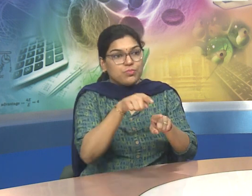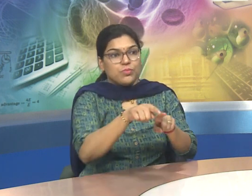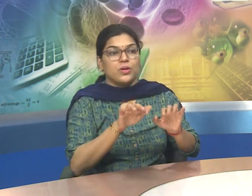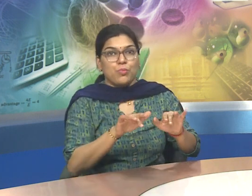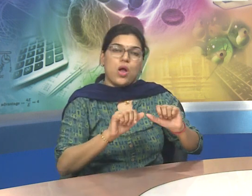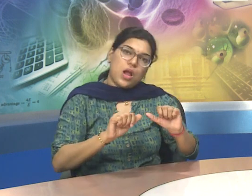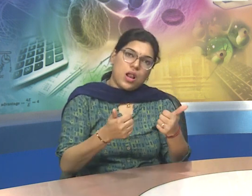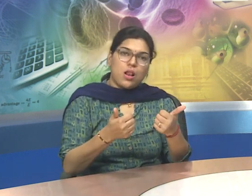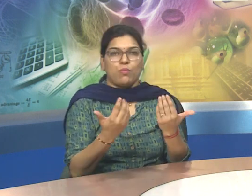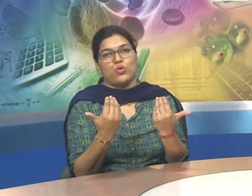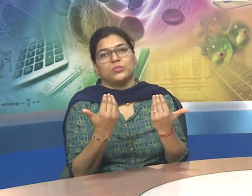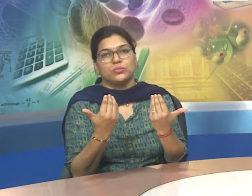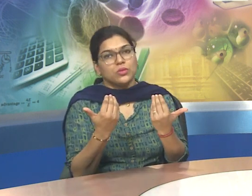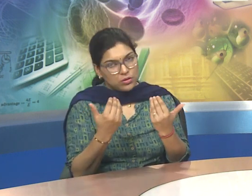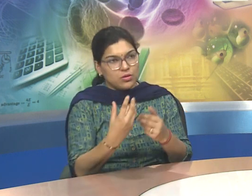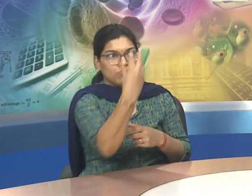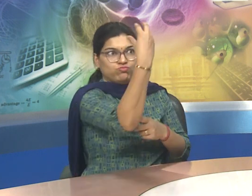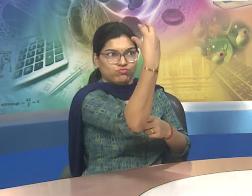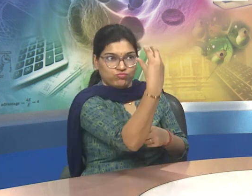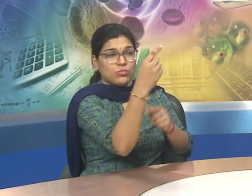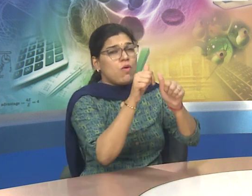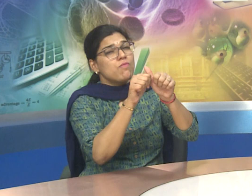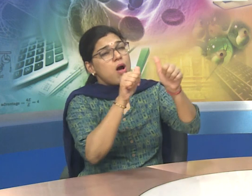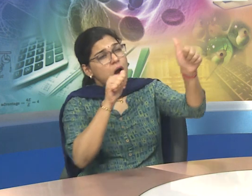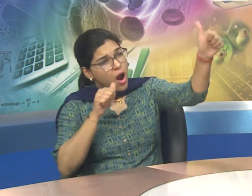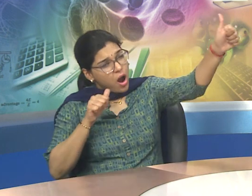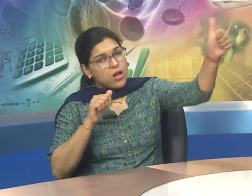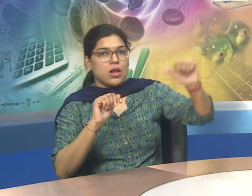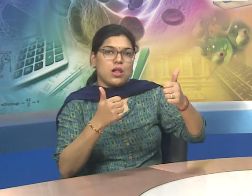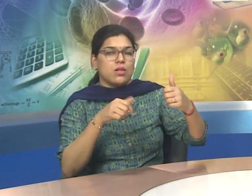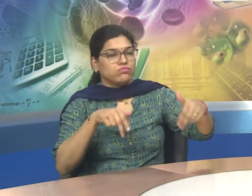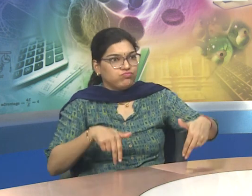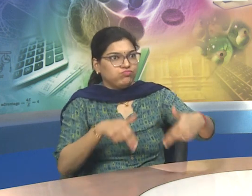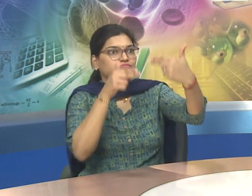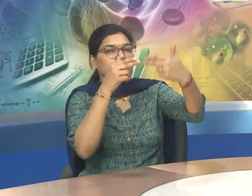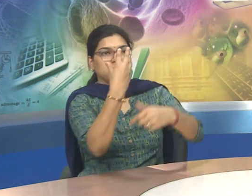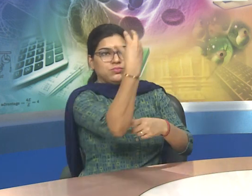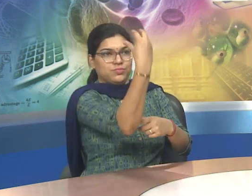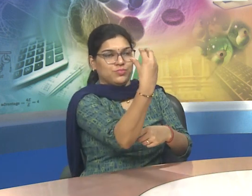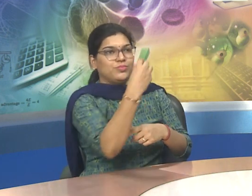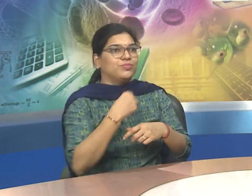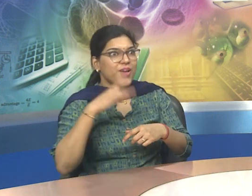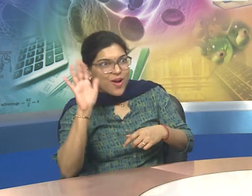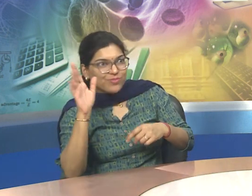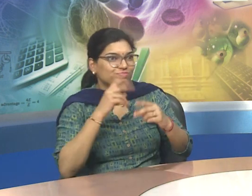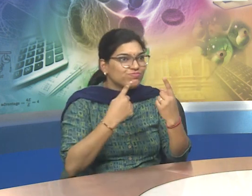do using our mobile. In mobile, we do the audio communication, but using this